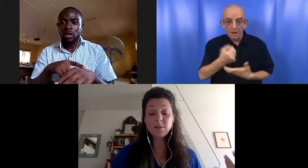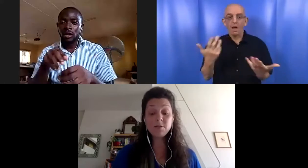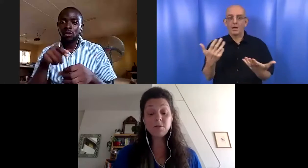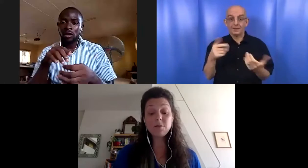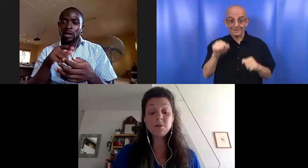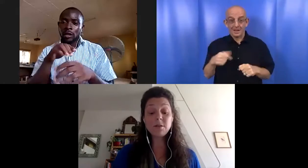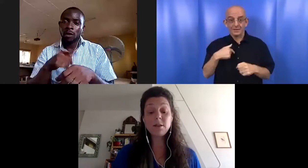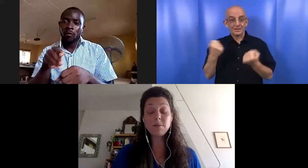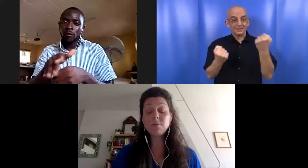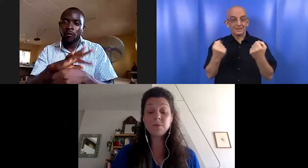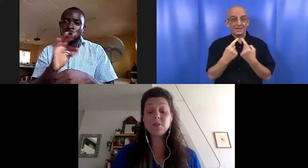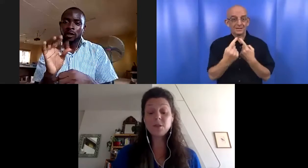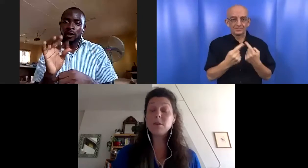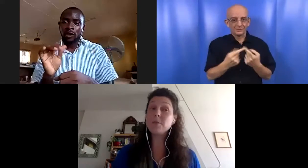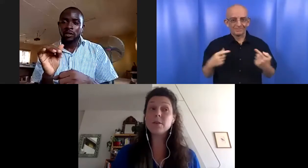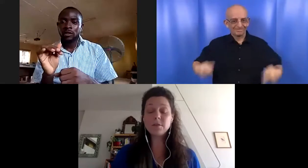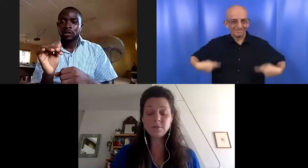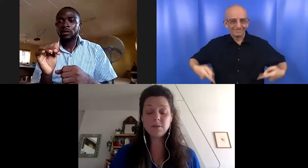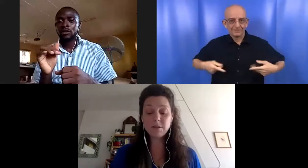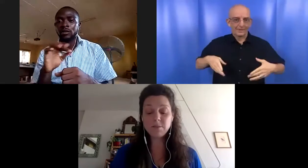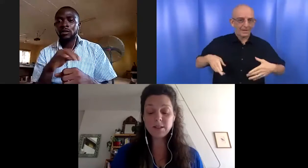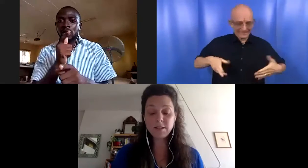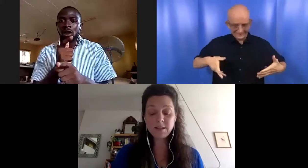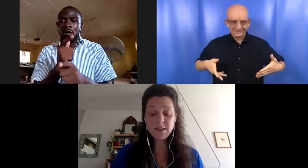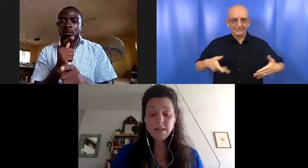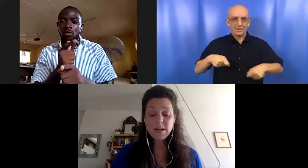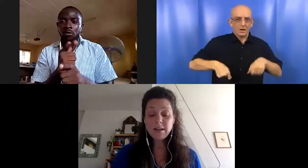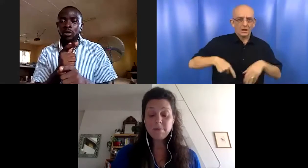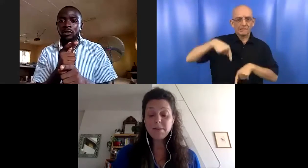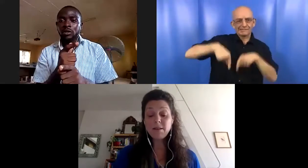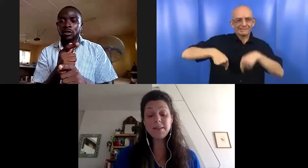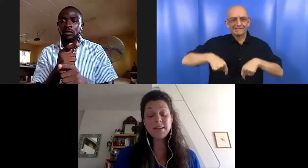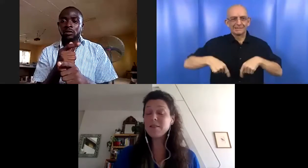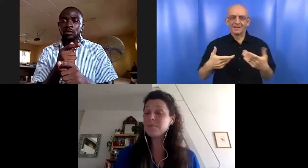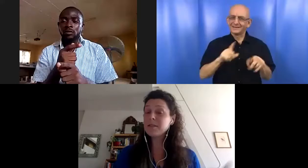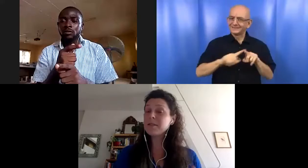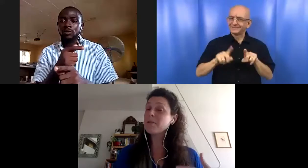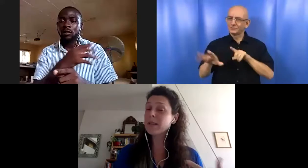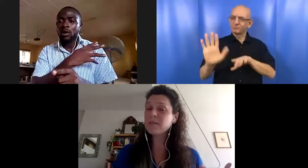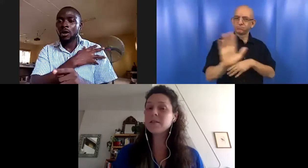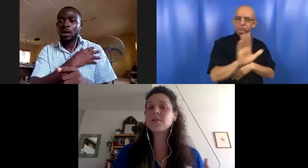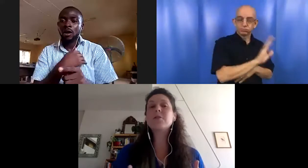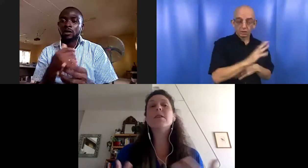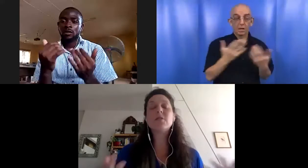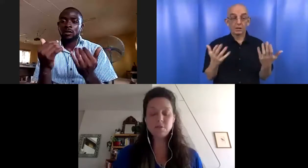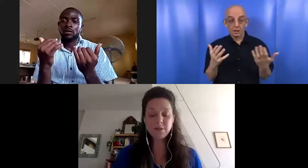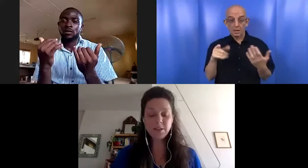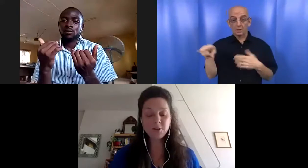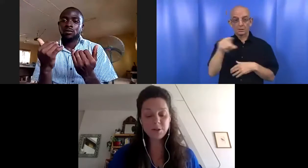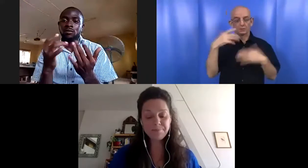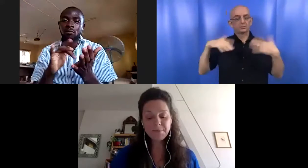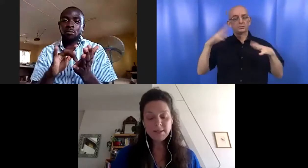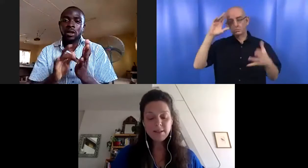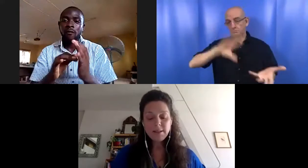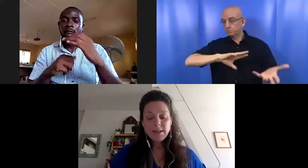system excluded the appropriate treatment for persons with disabilities, not on the basis of a medical condition, but